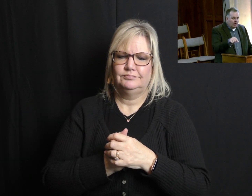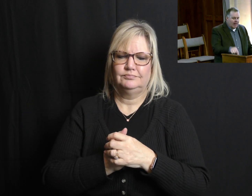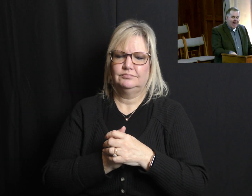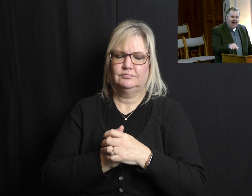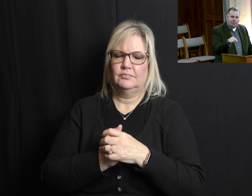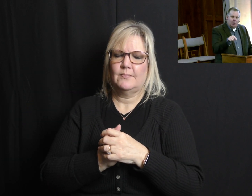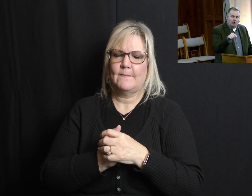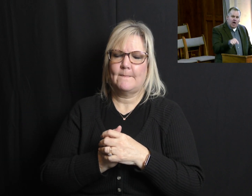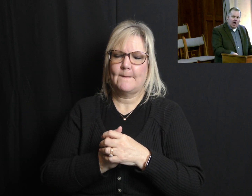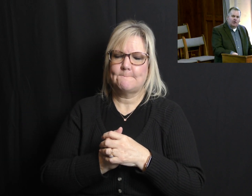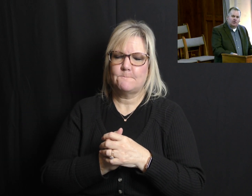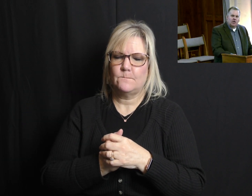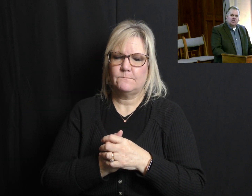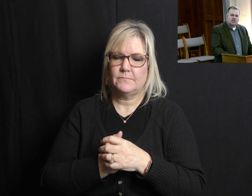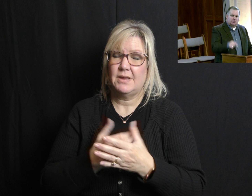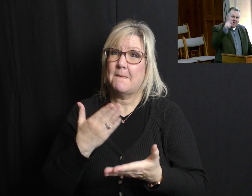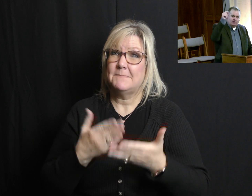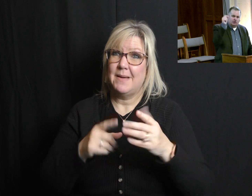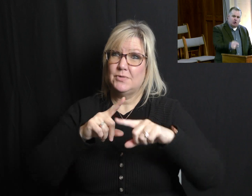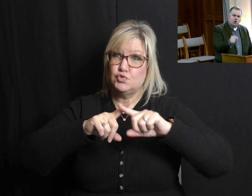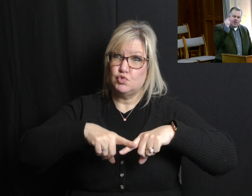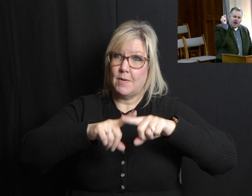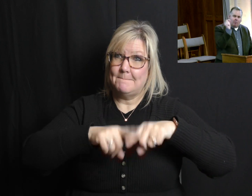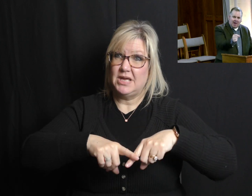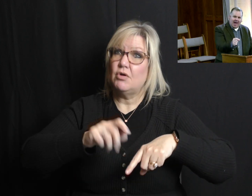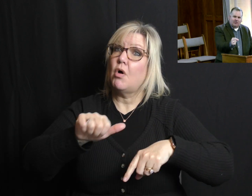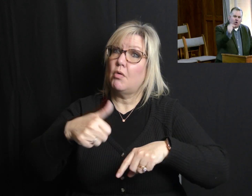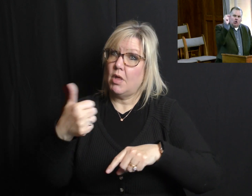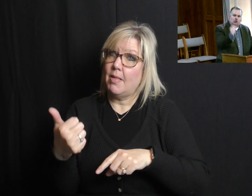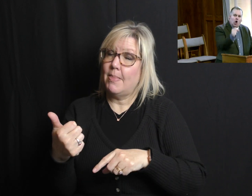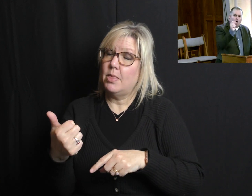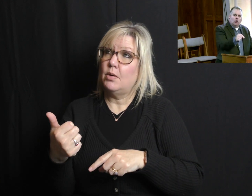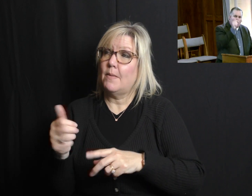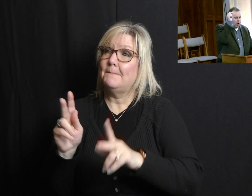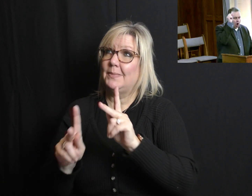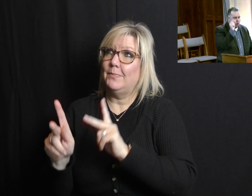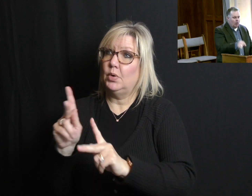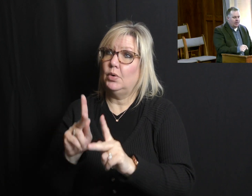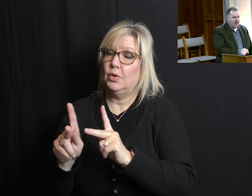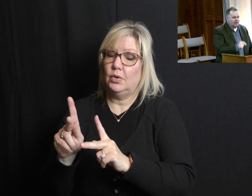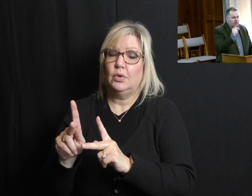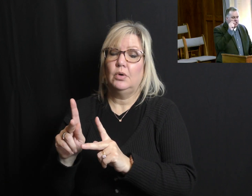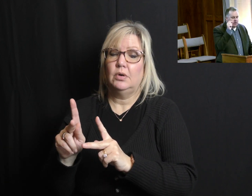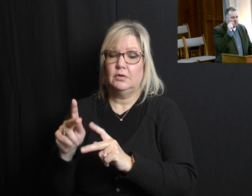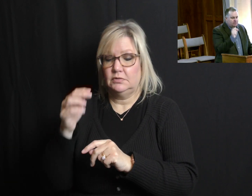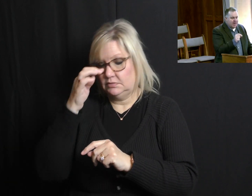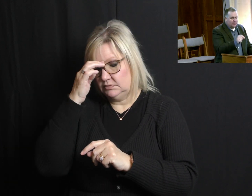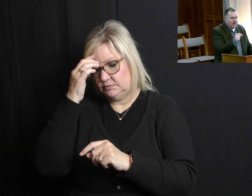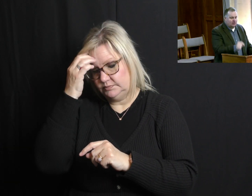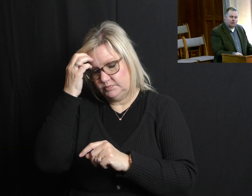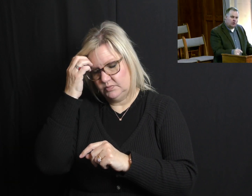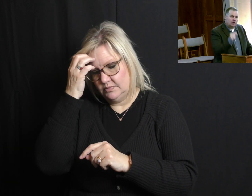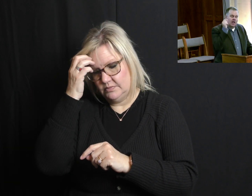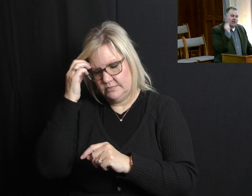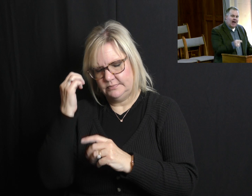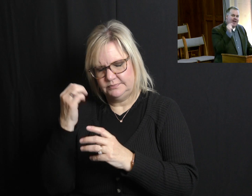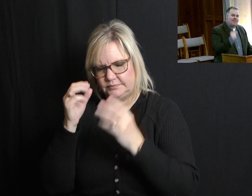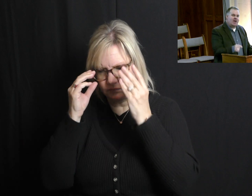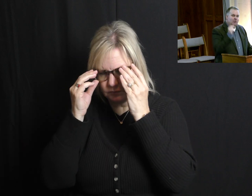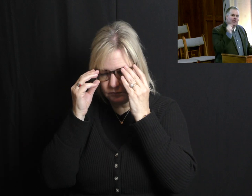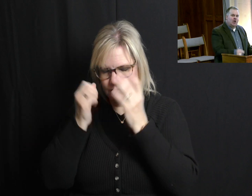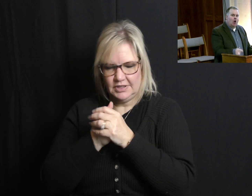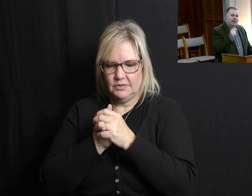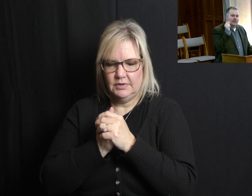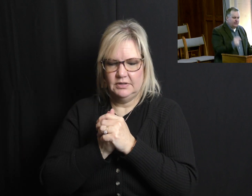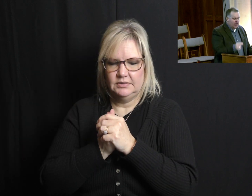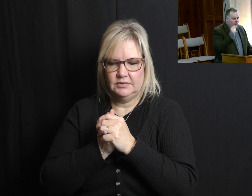who have relied upon others to speak truth in our past no longer are with us to speak that truth. Life